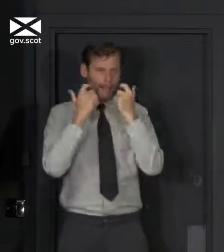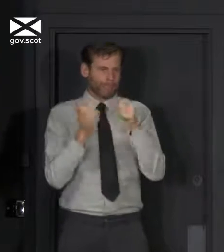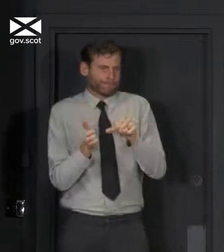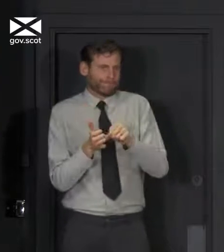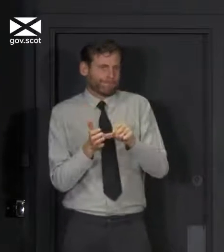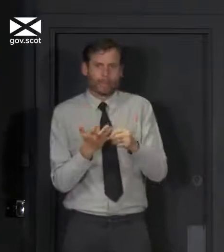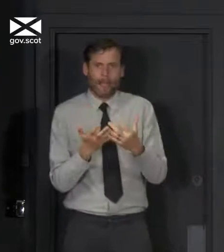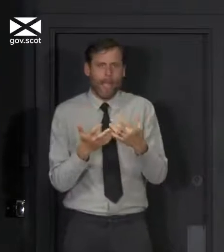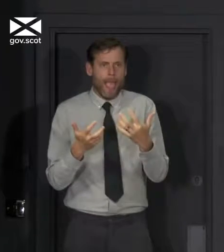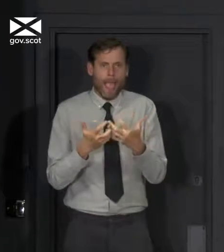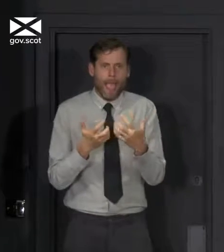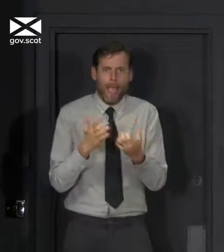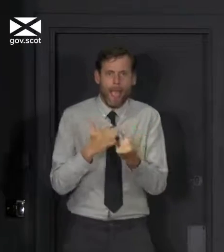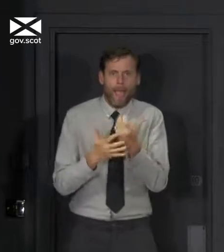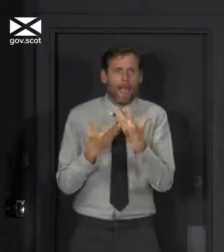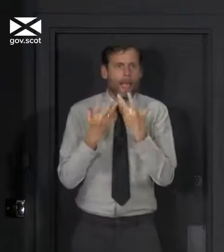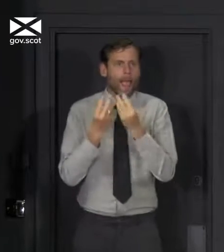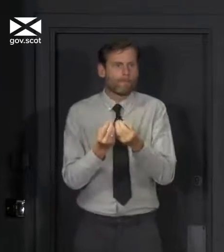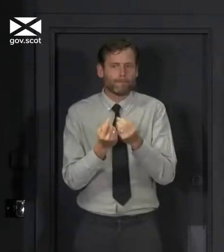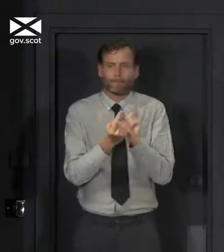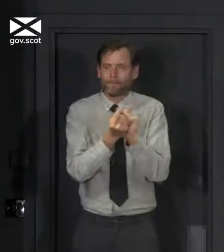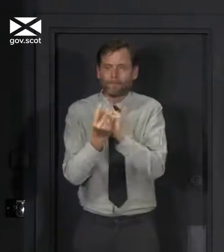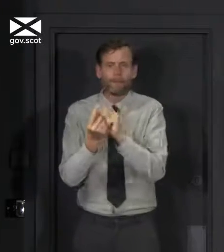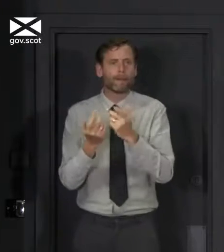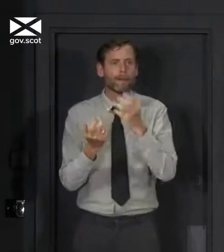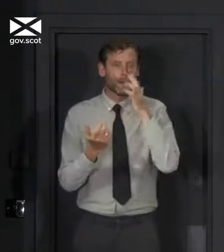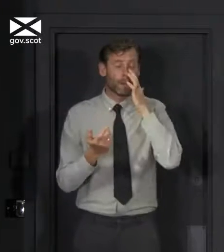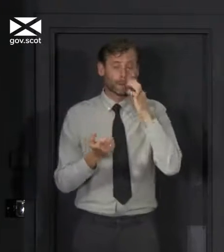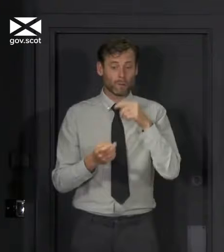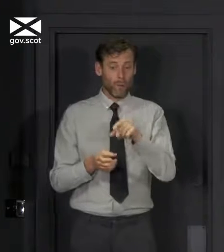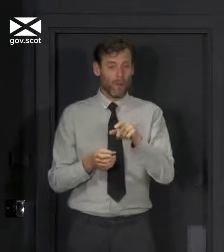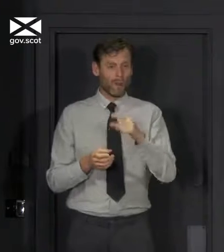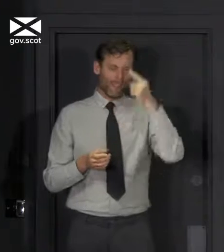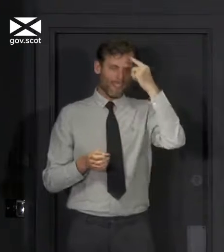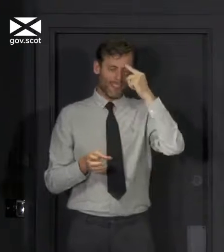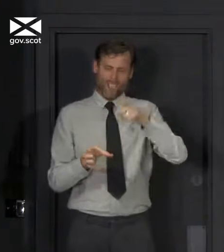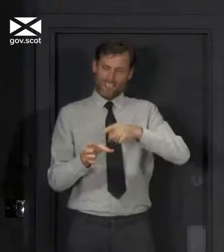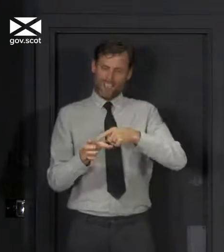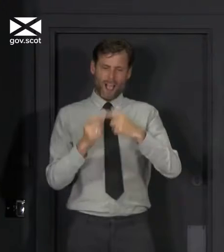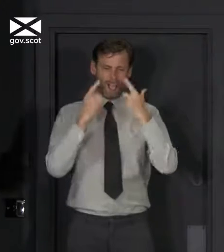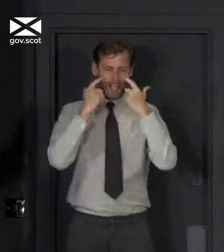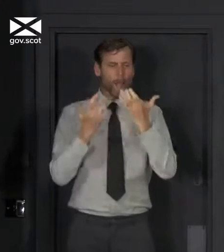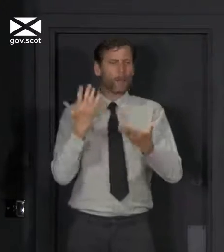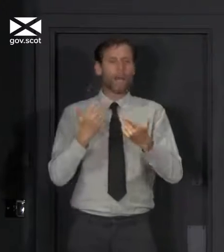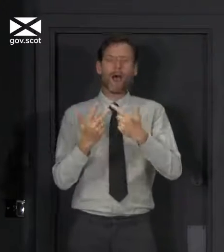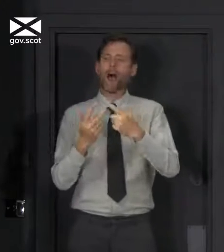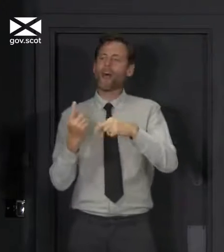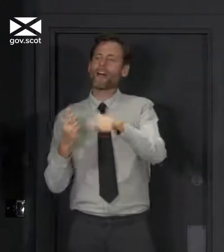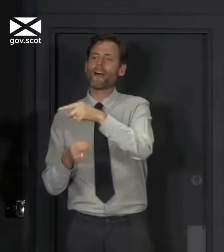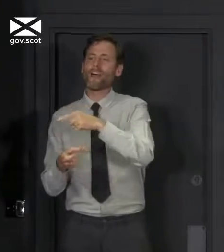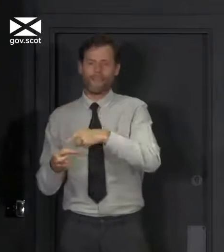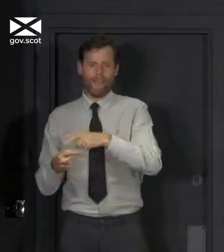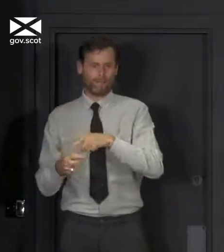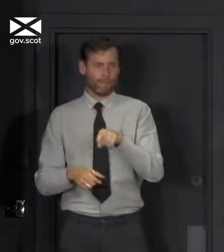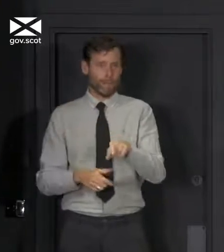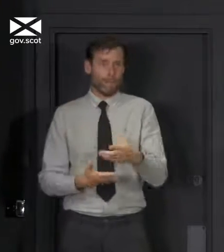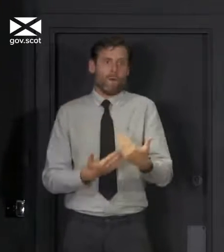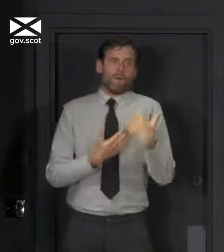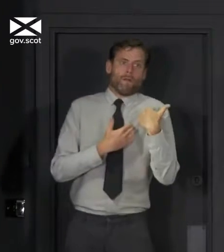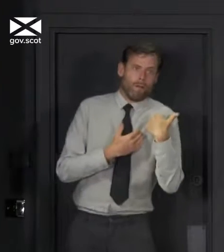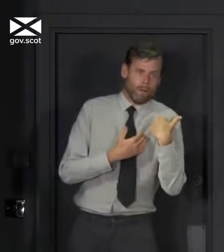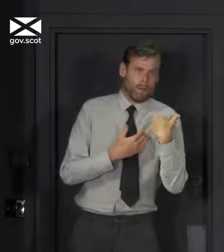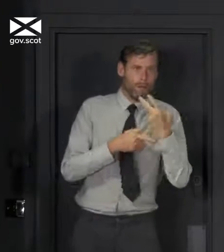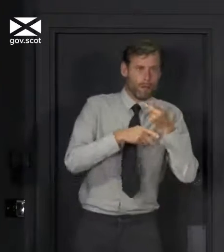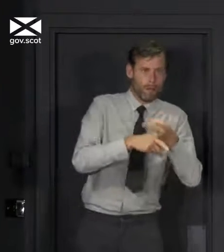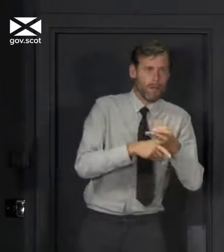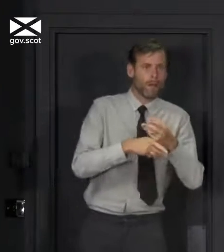than other people of their own age, since they have more responsibility and less free time. We already provide a